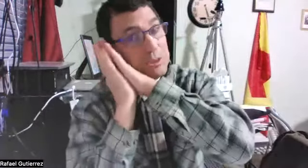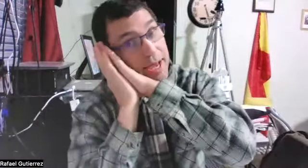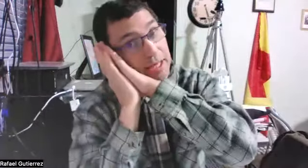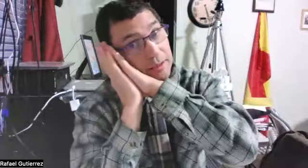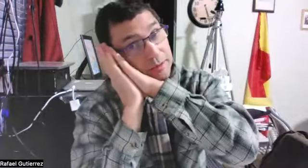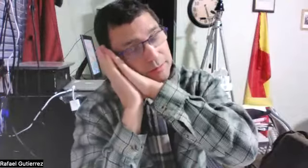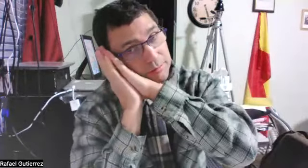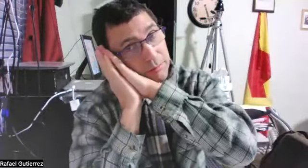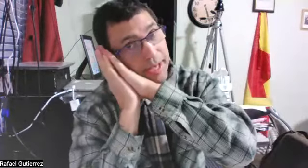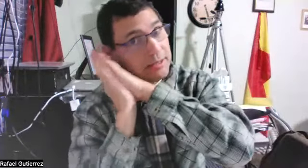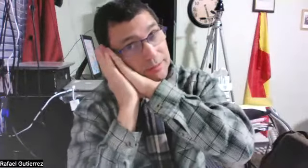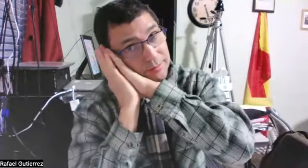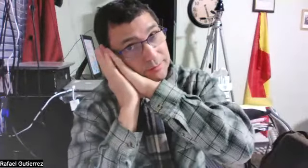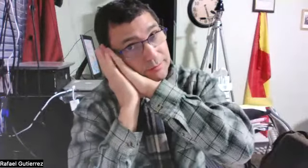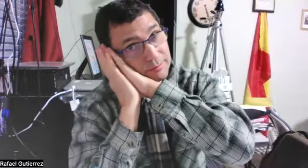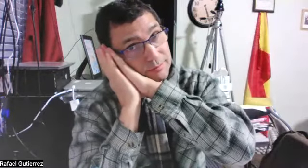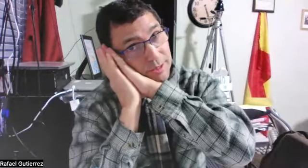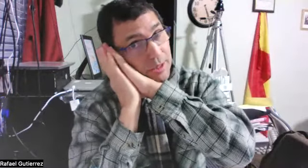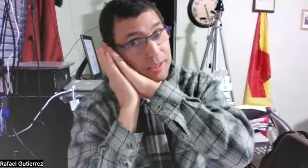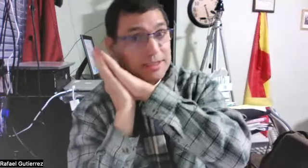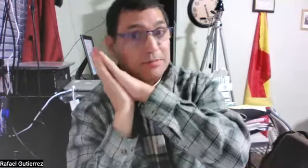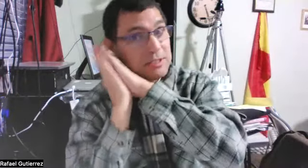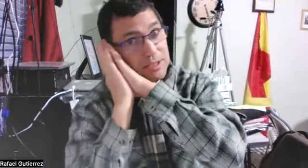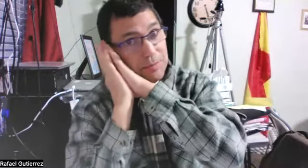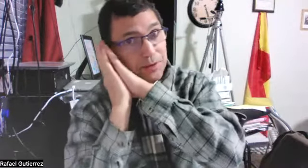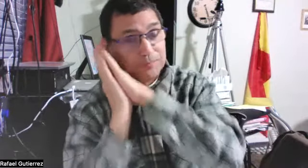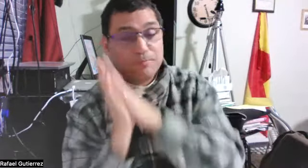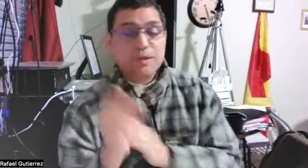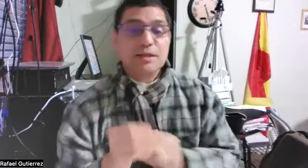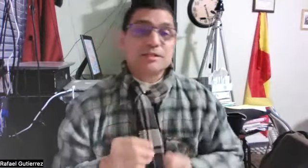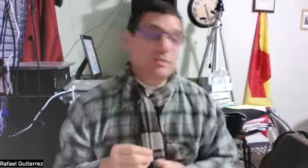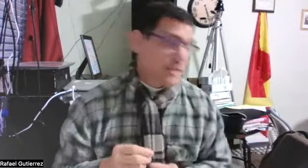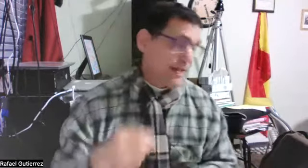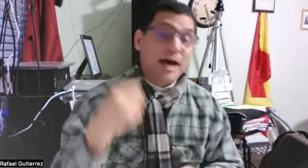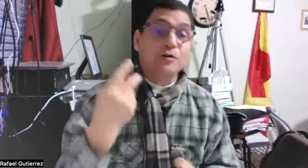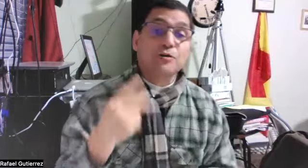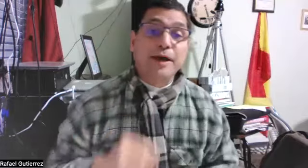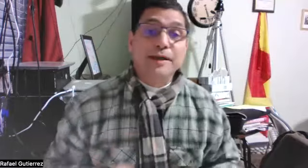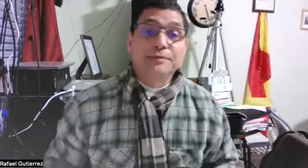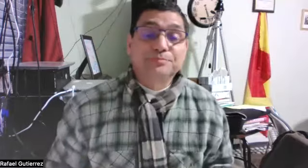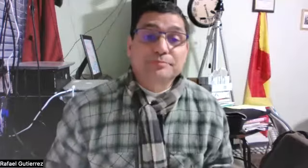bed, bed. The same as sleeping. So say, lie on your bed.